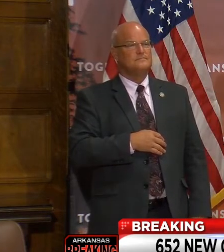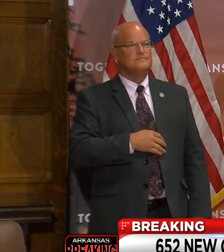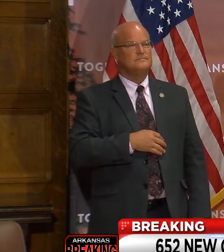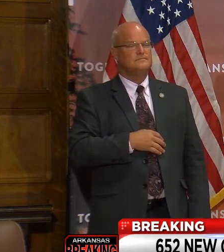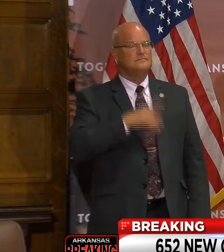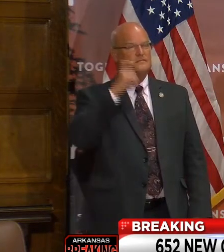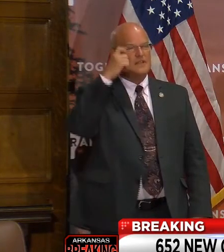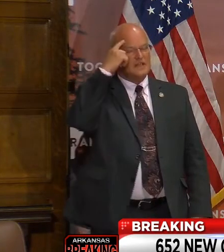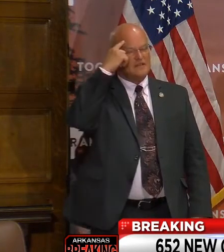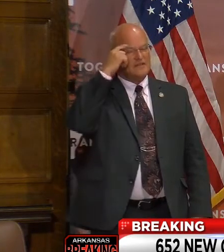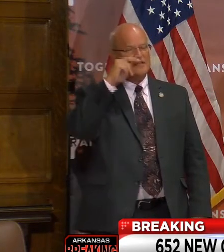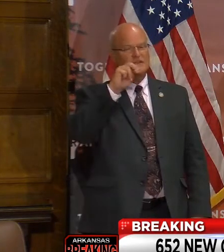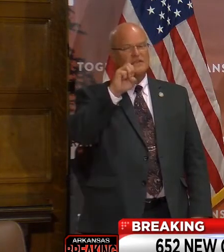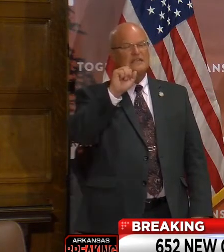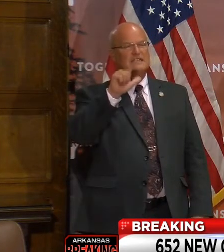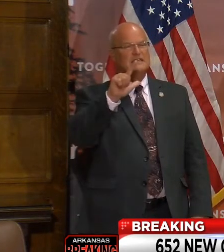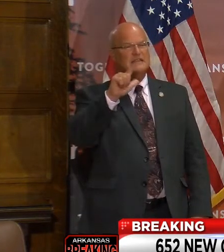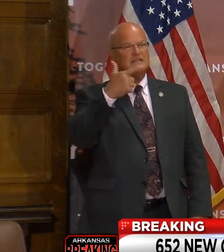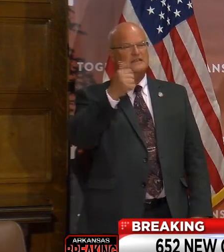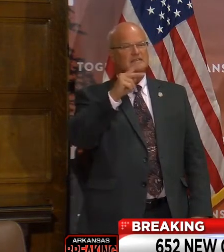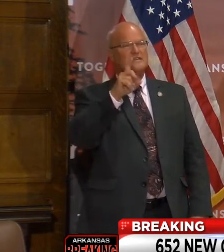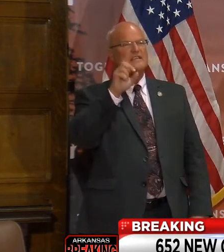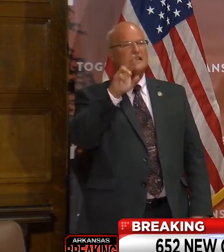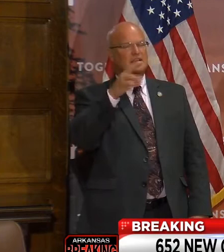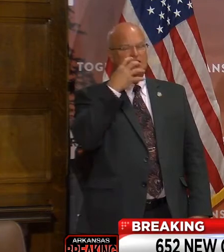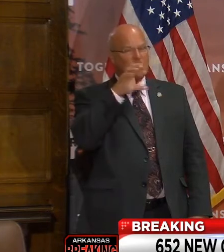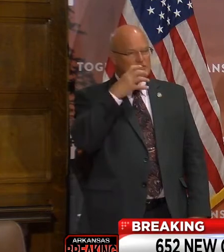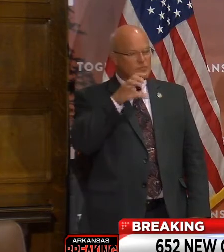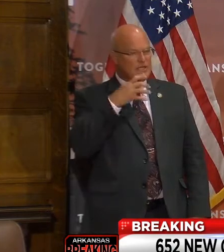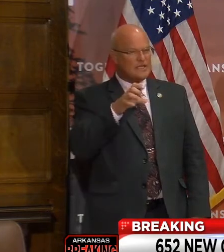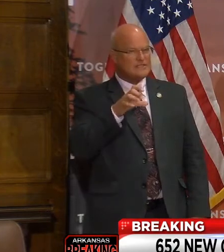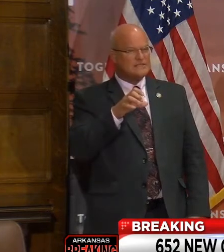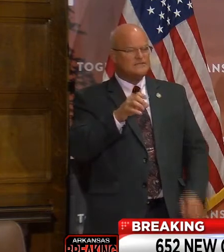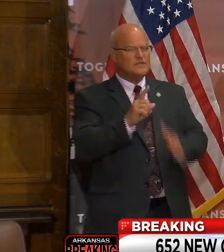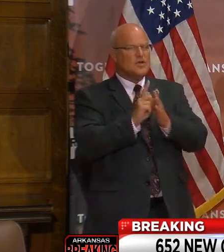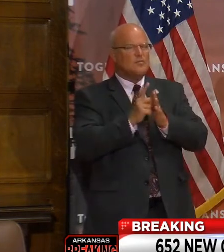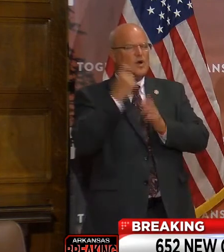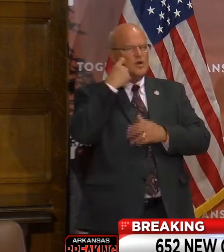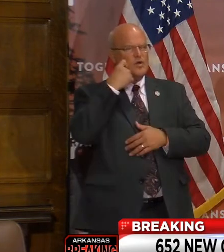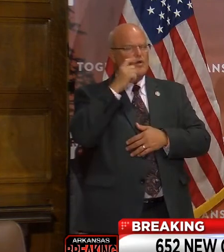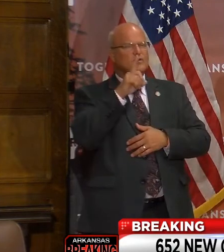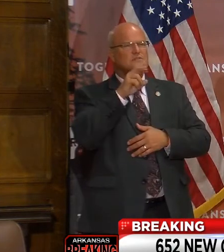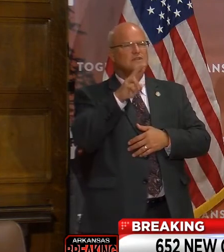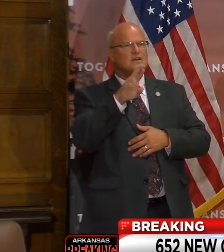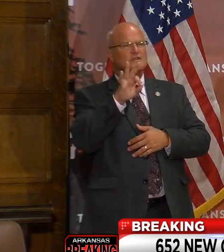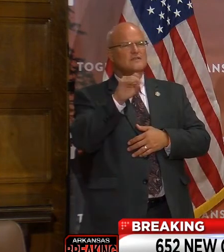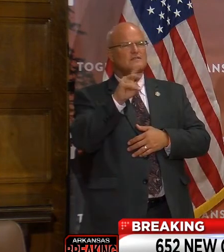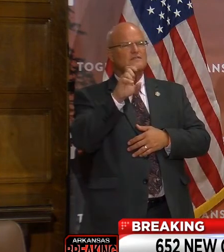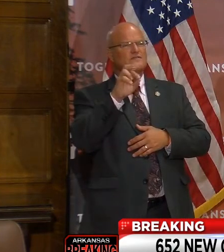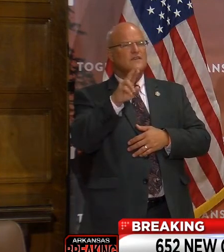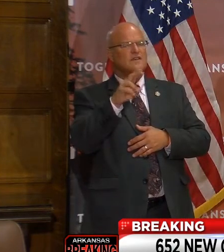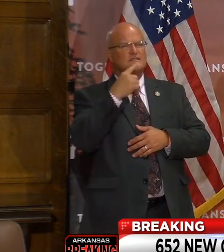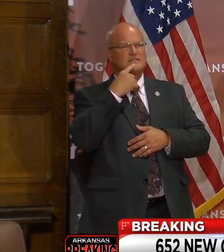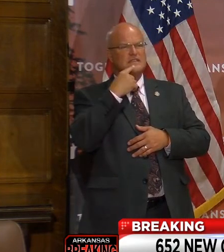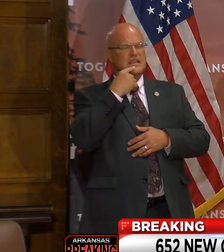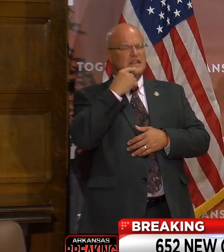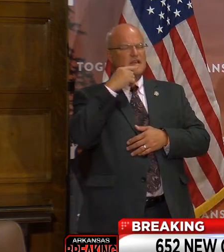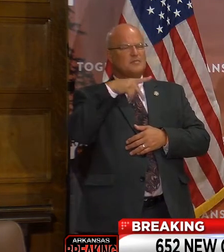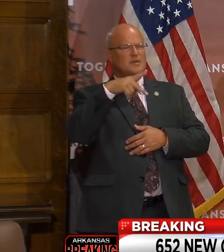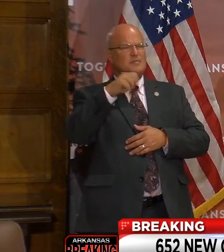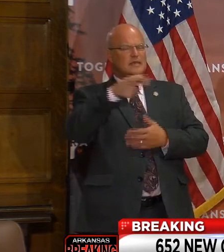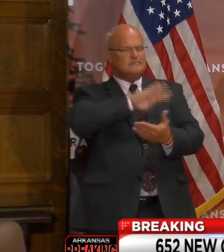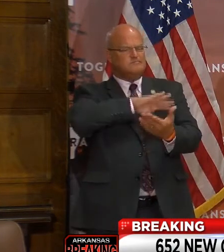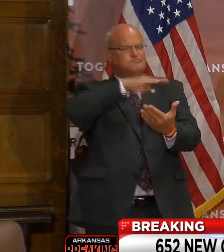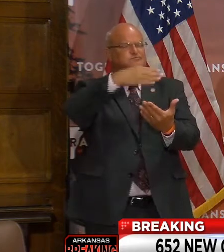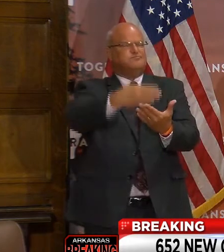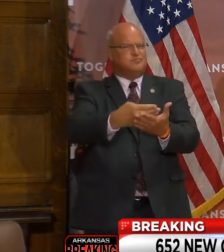Governor Neil Gladner in Hot Springs, two questions for you, sir. A moment ago, Dr. Pfeffer made mention of a stockpile of PPE for districts that might